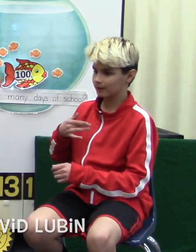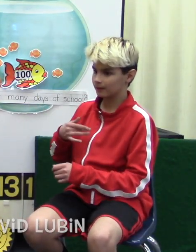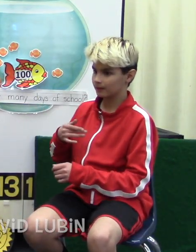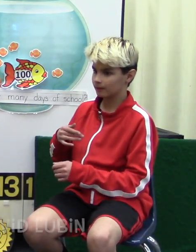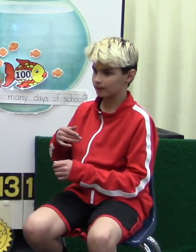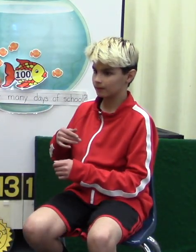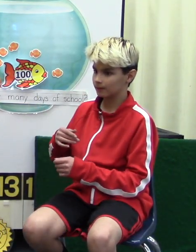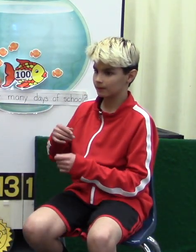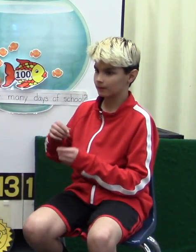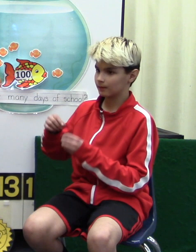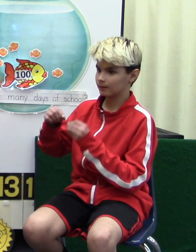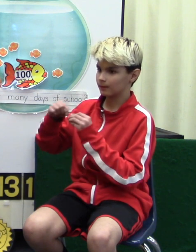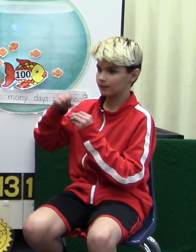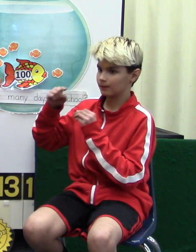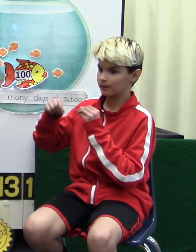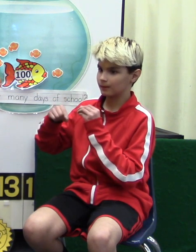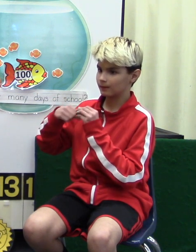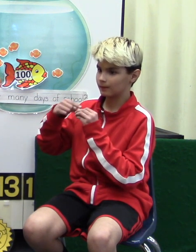How do you feel